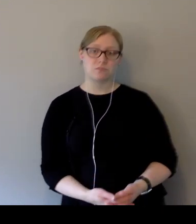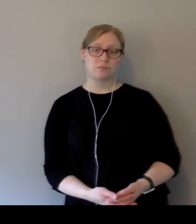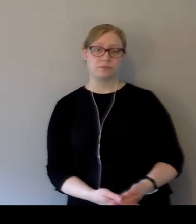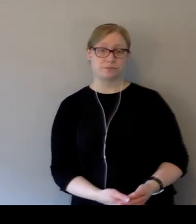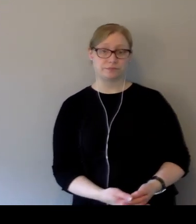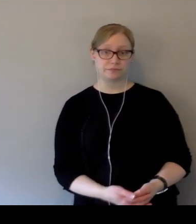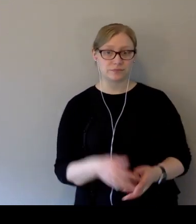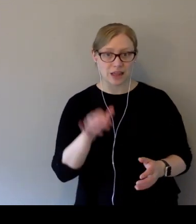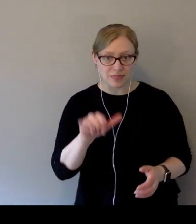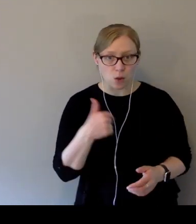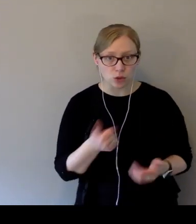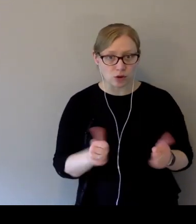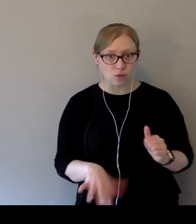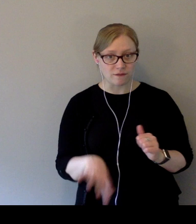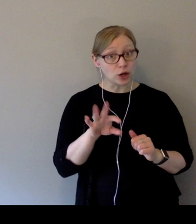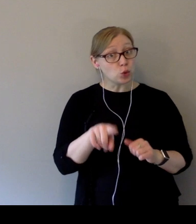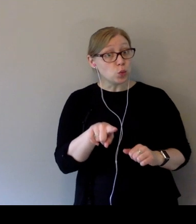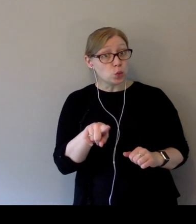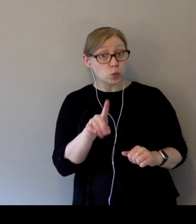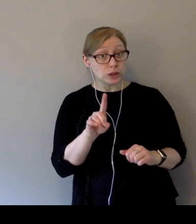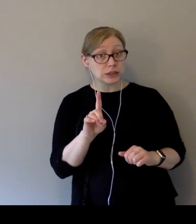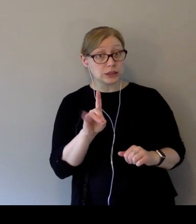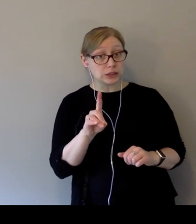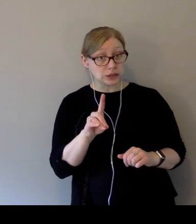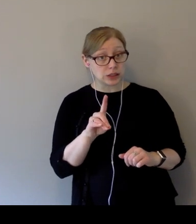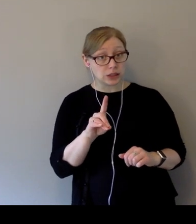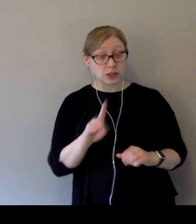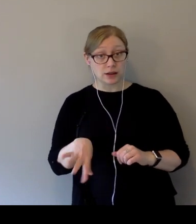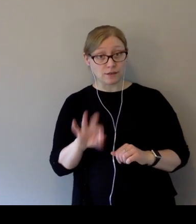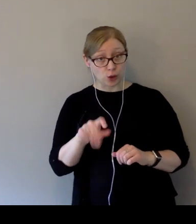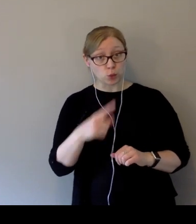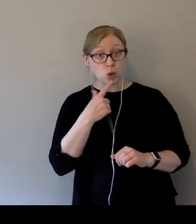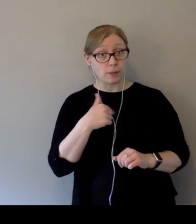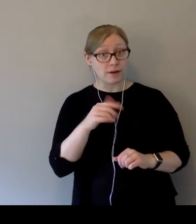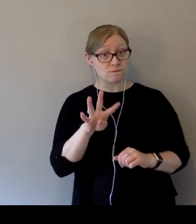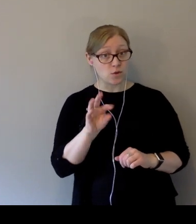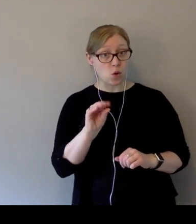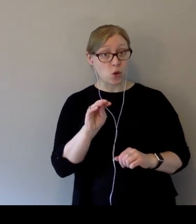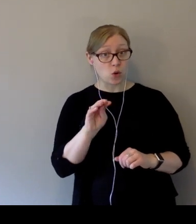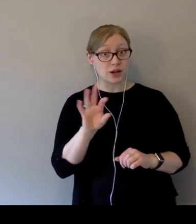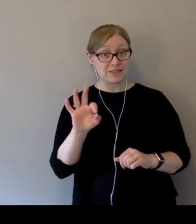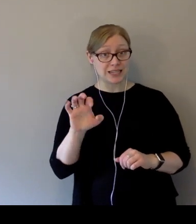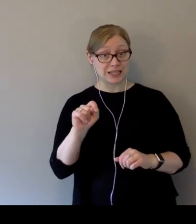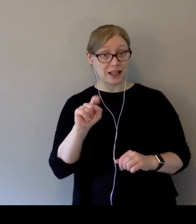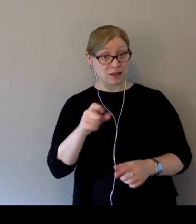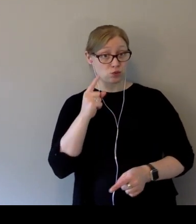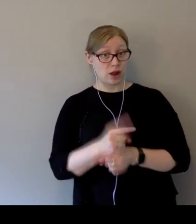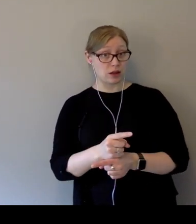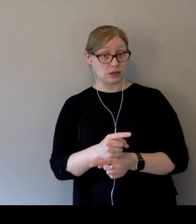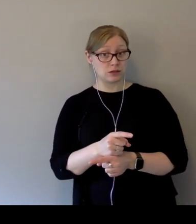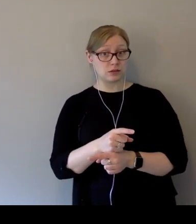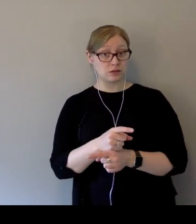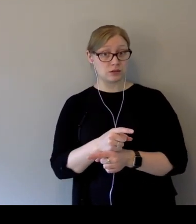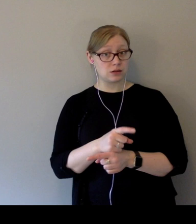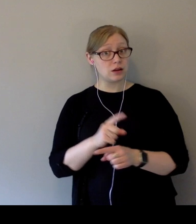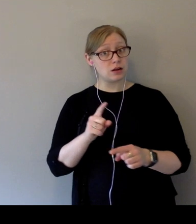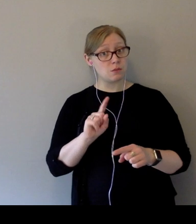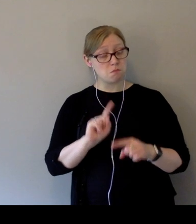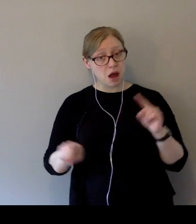That's what we're trying to find, and you did find that. You told me it was 40 feet, which was correct. What I do know, though, is that we